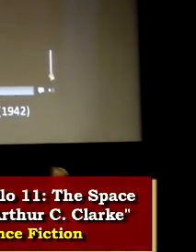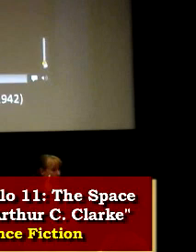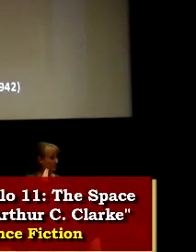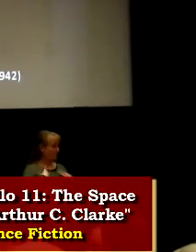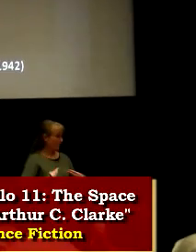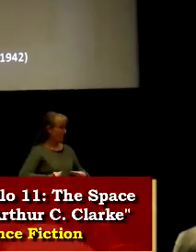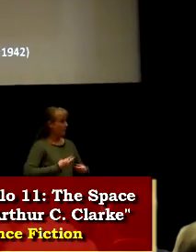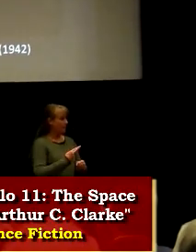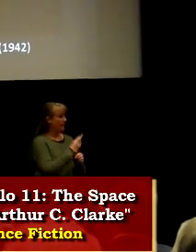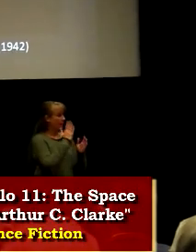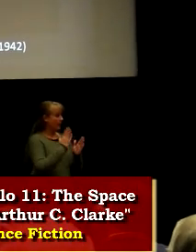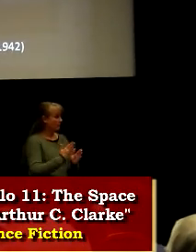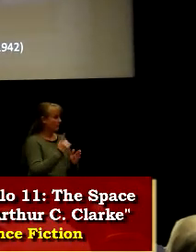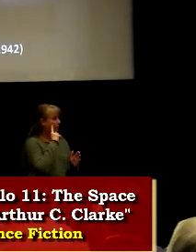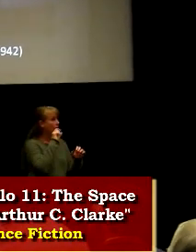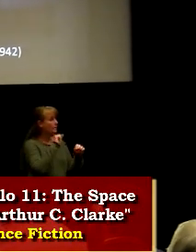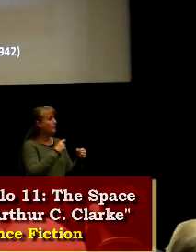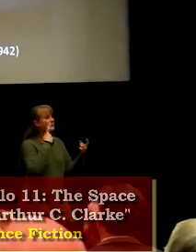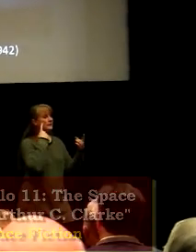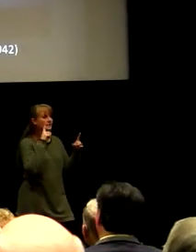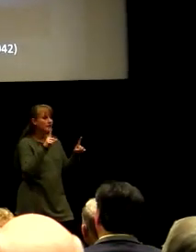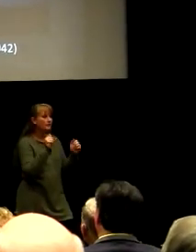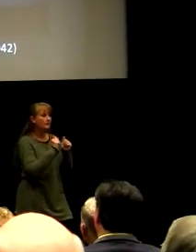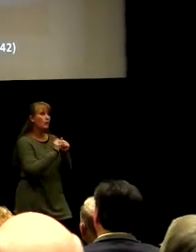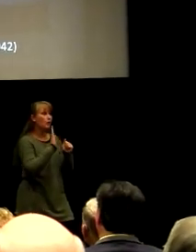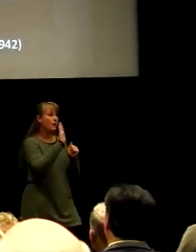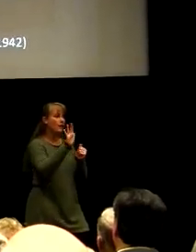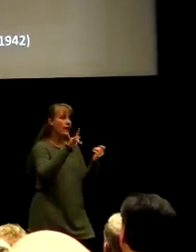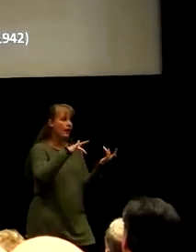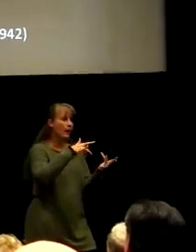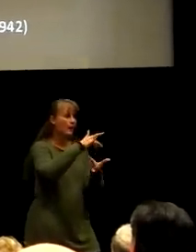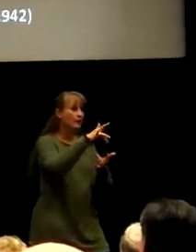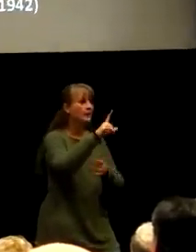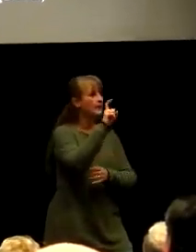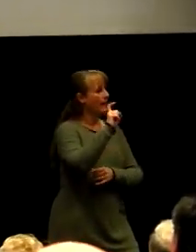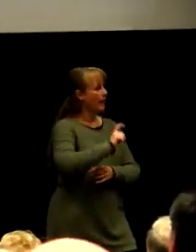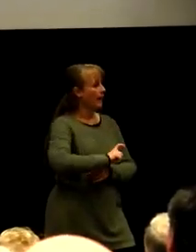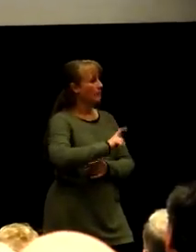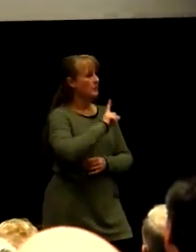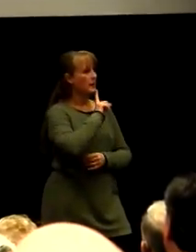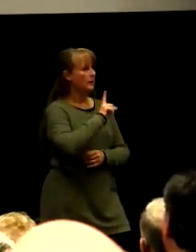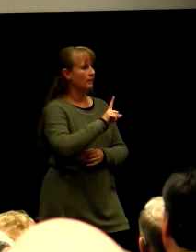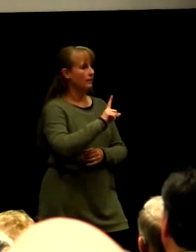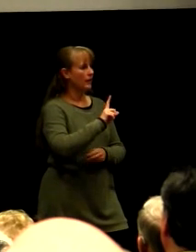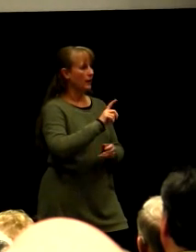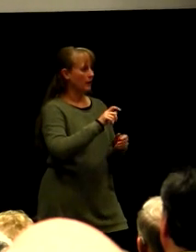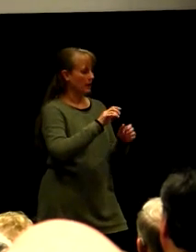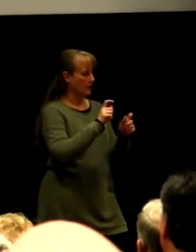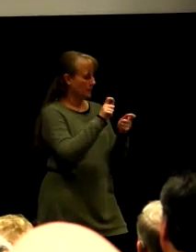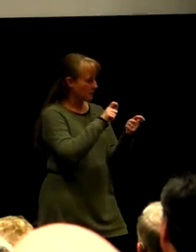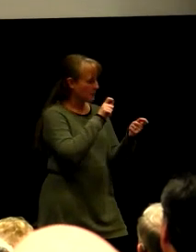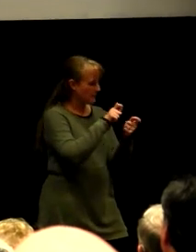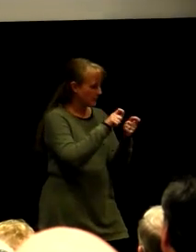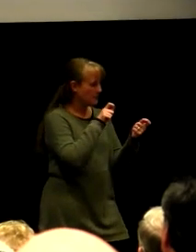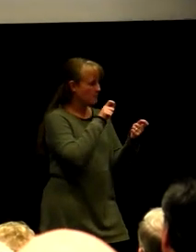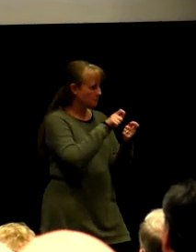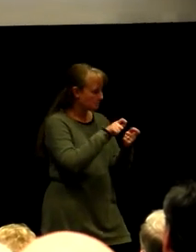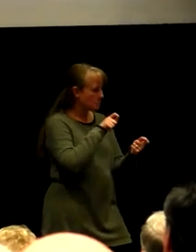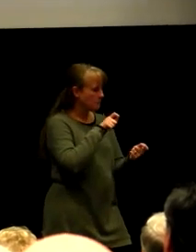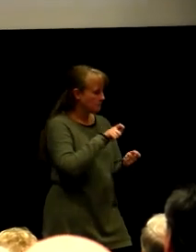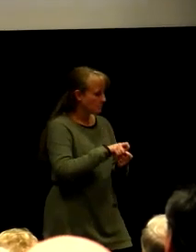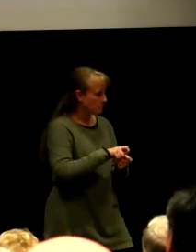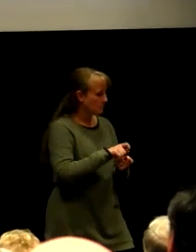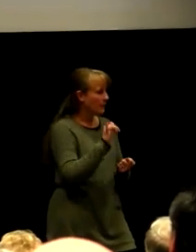humans, the astronauts, in order to be successful on this kind of a mission, have to be very mechanical. They seem like